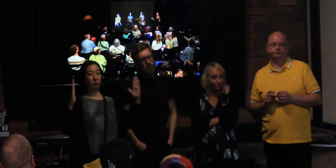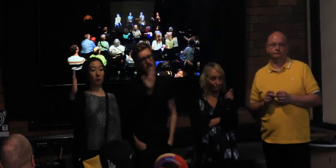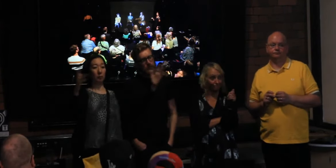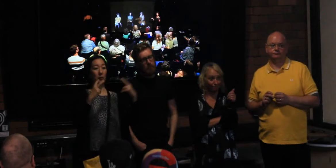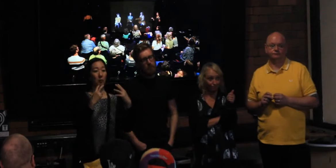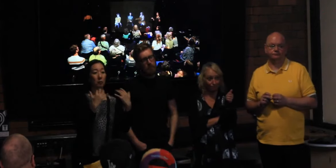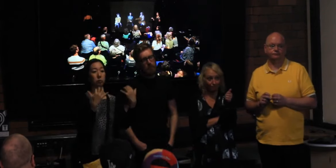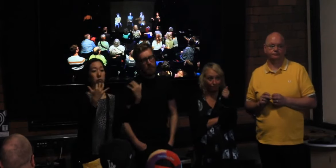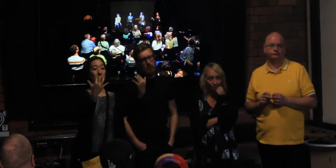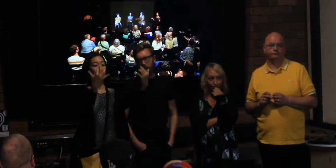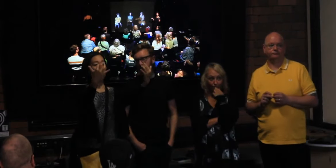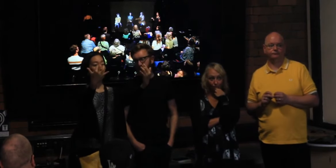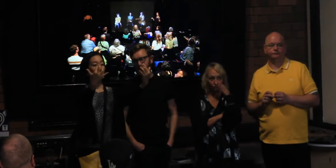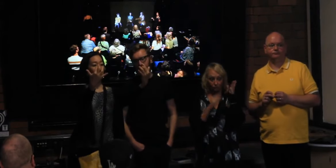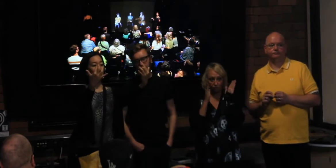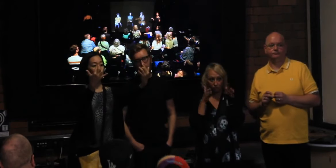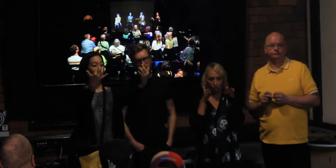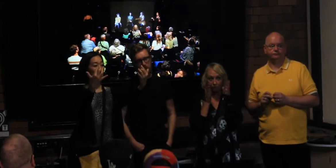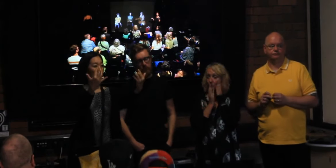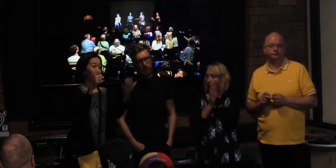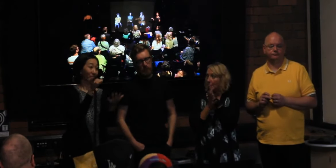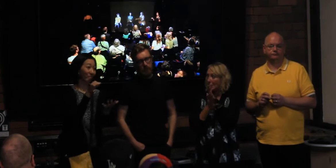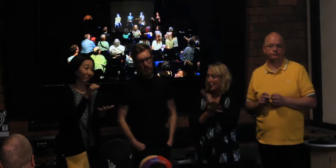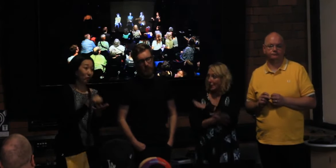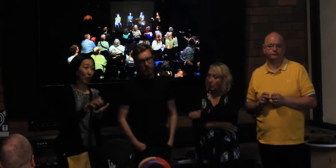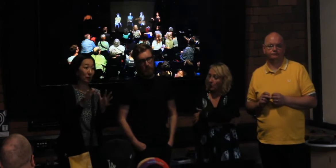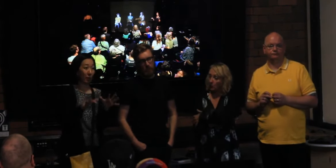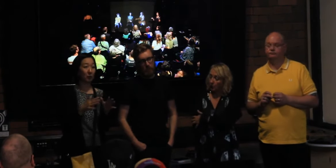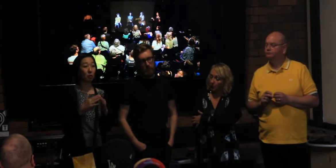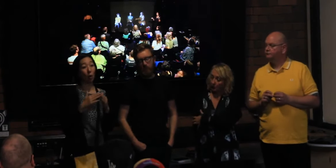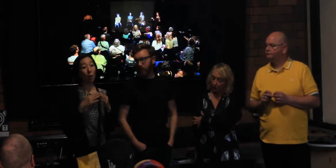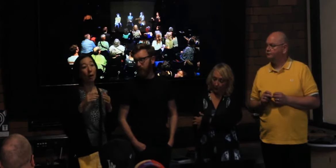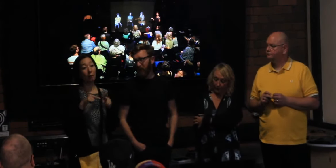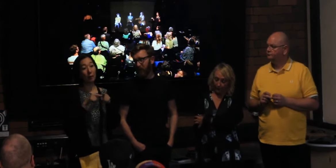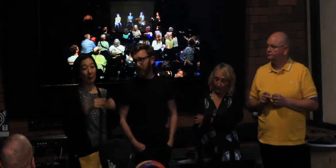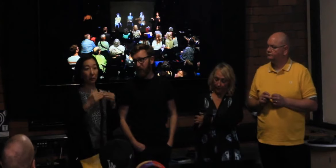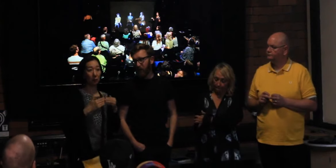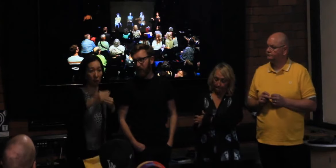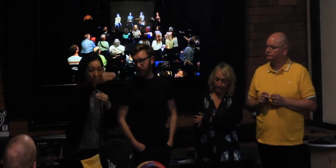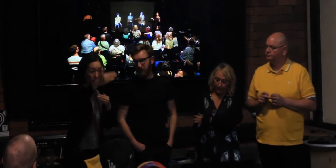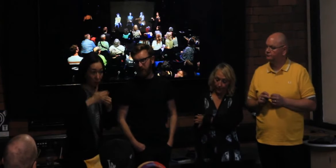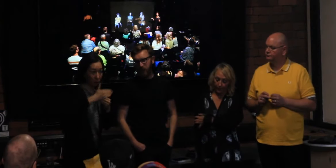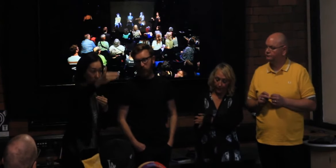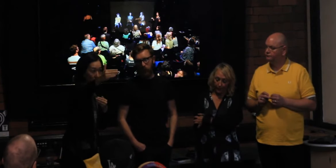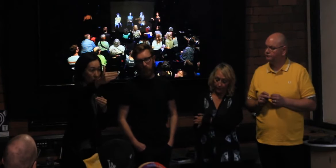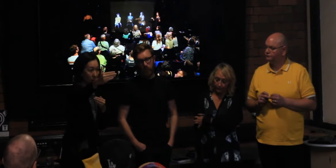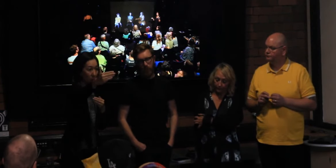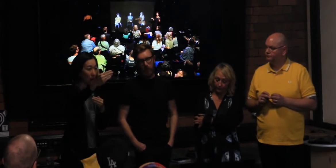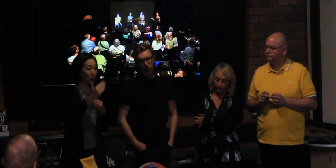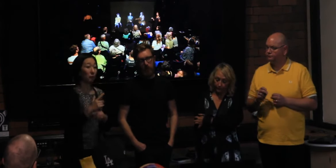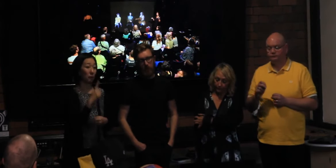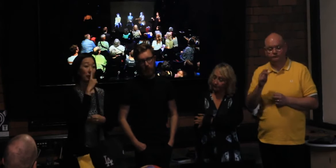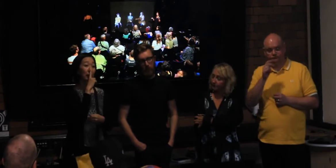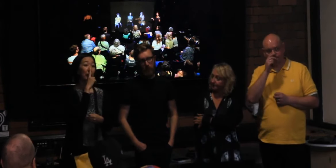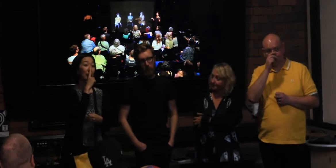distorted, or it's very important that the audience is sat in the right place in order for that to work. So, it depends